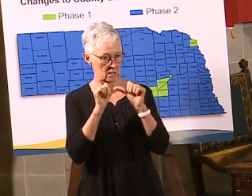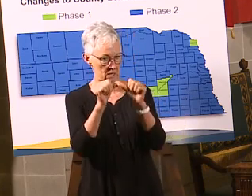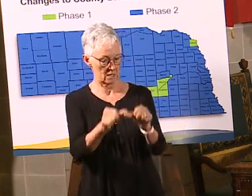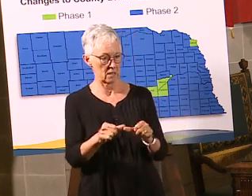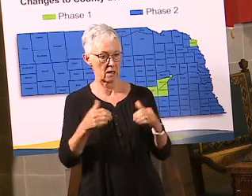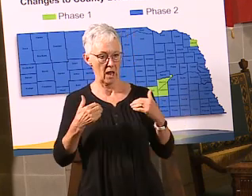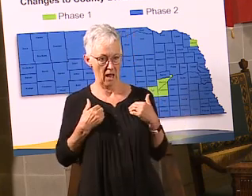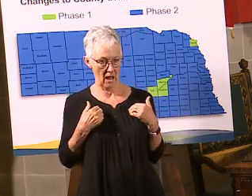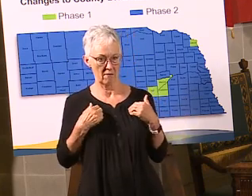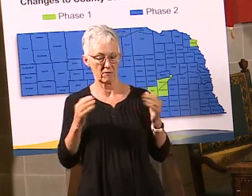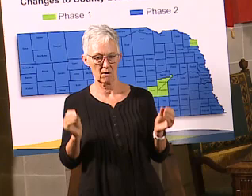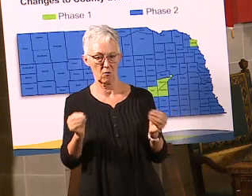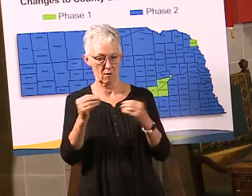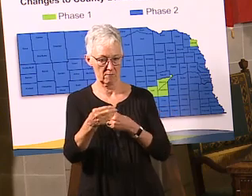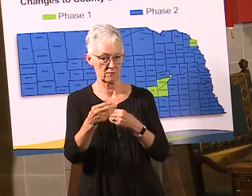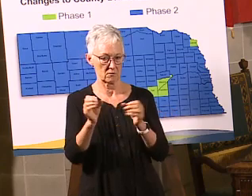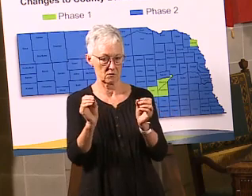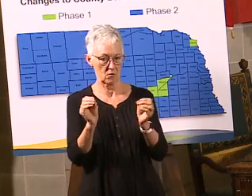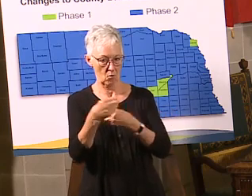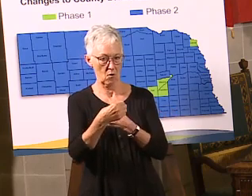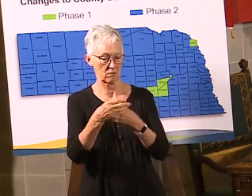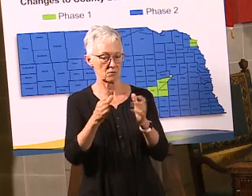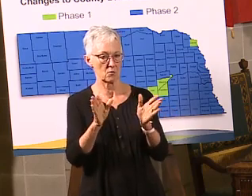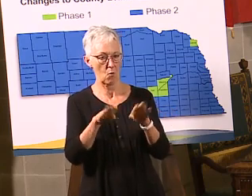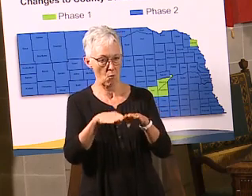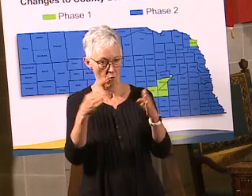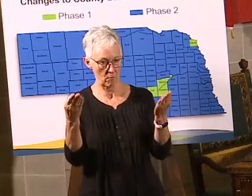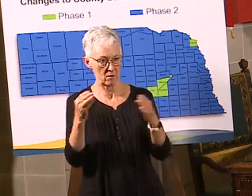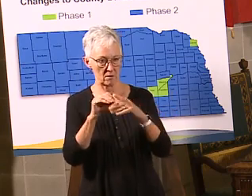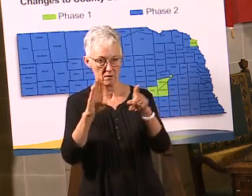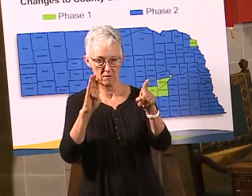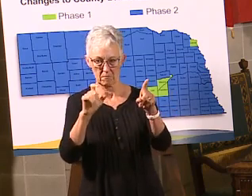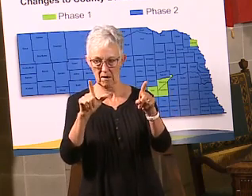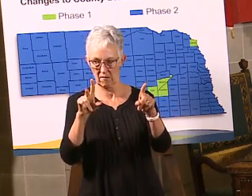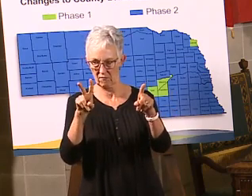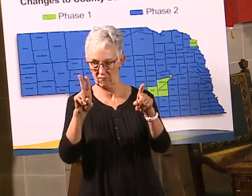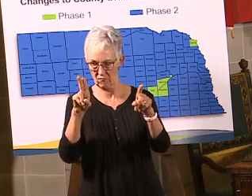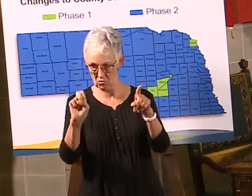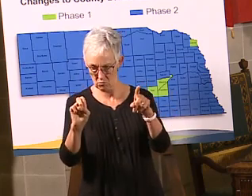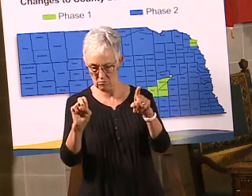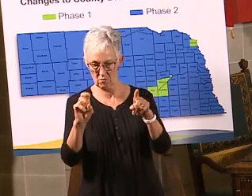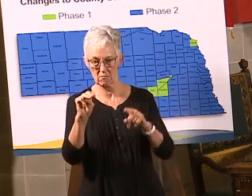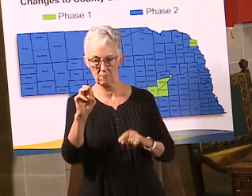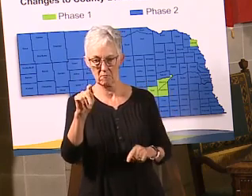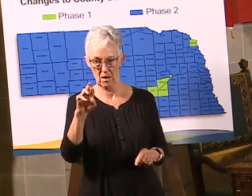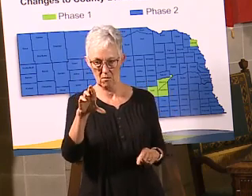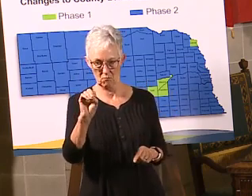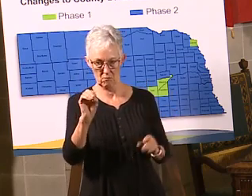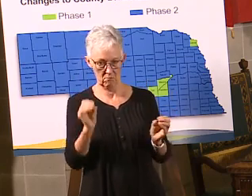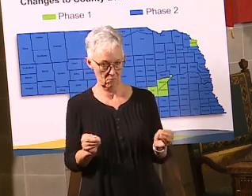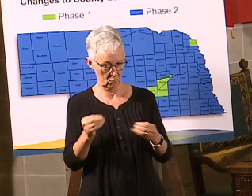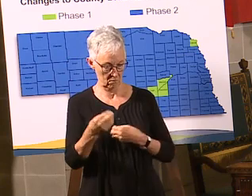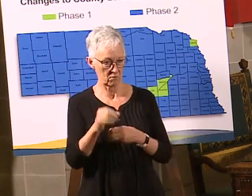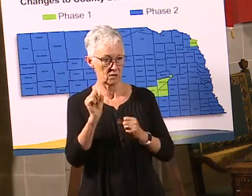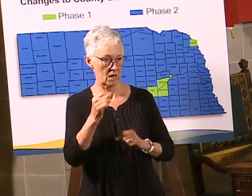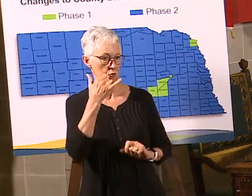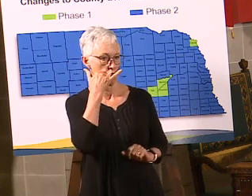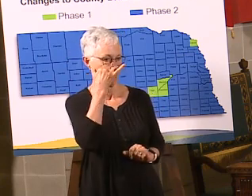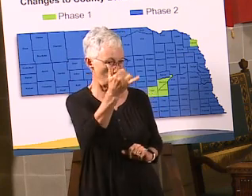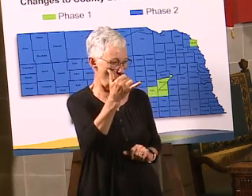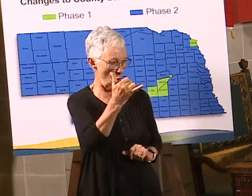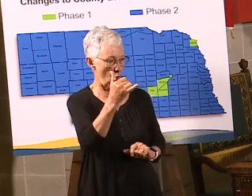South office in Bellevue. To set up a drive test at the Bellevue Metro office, customers can give us a call to schedule their